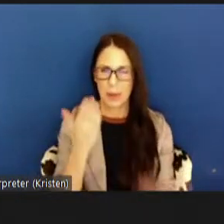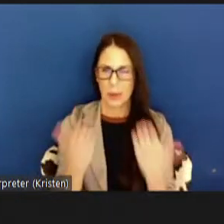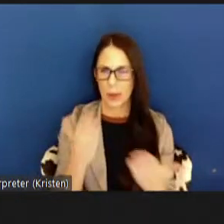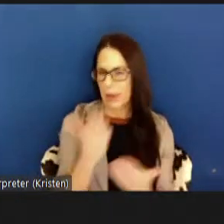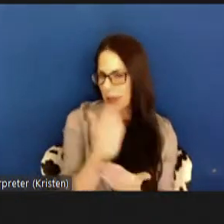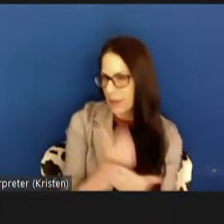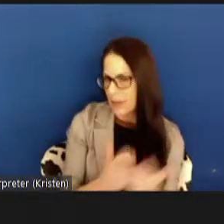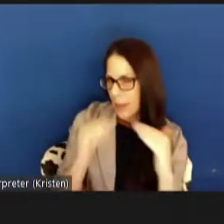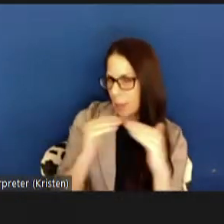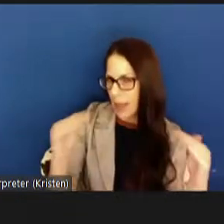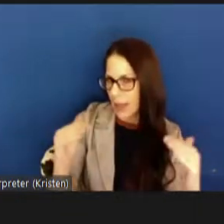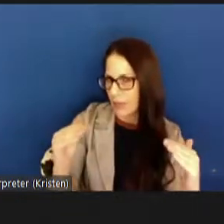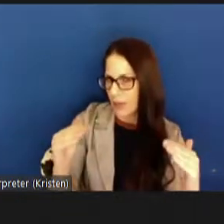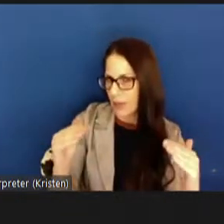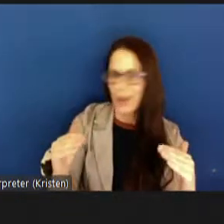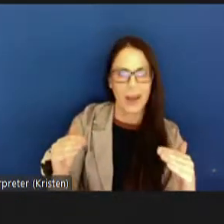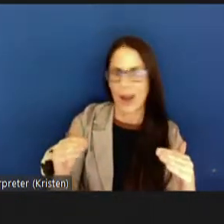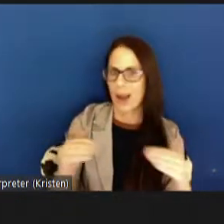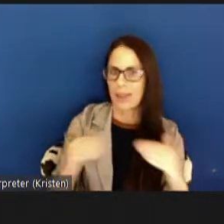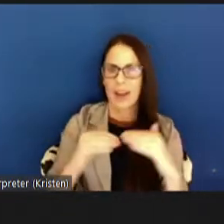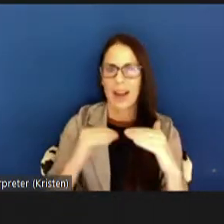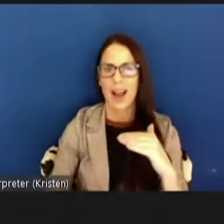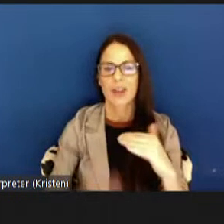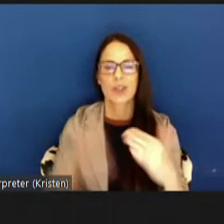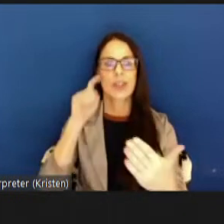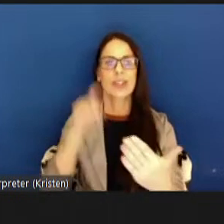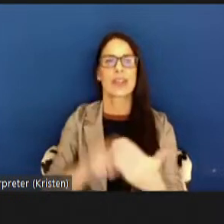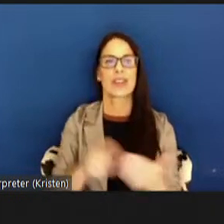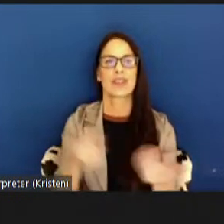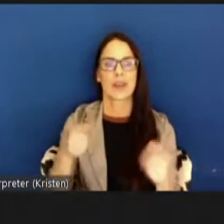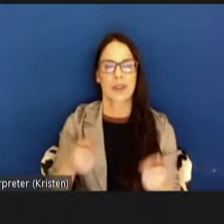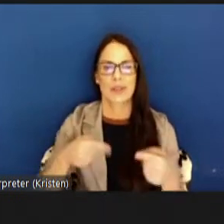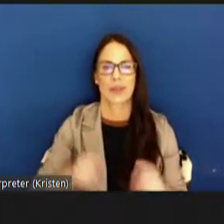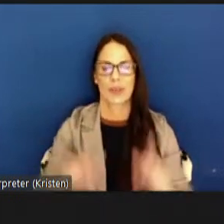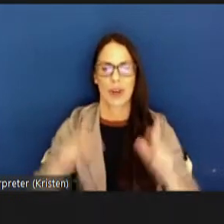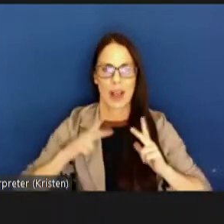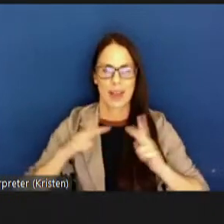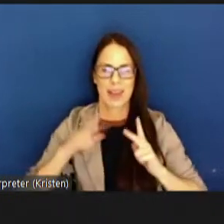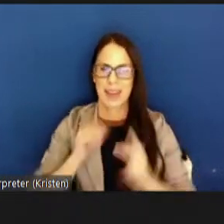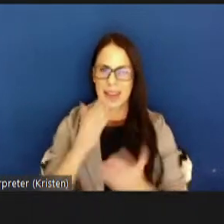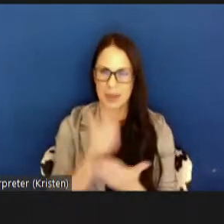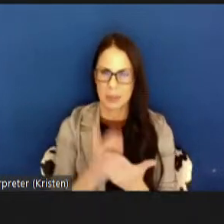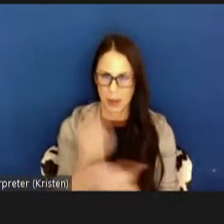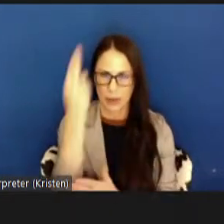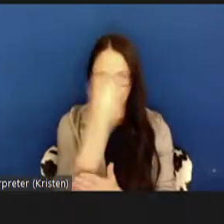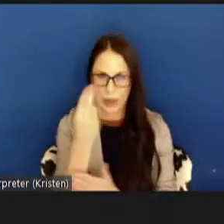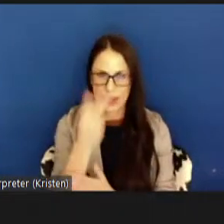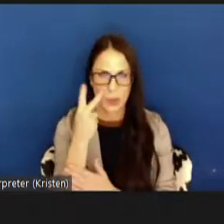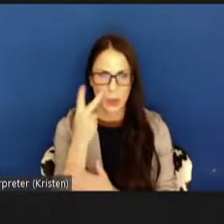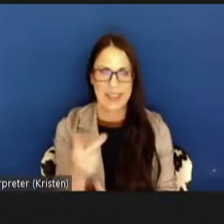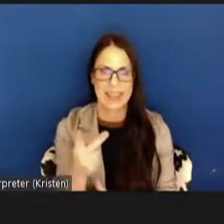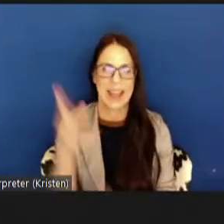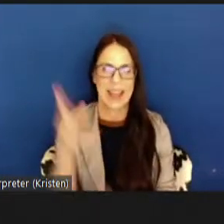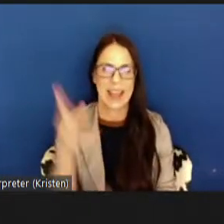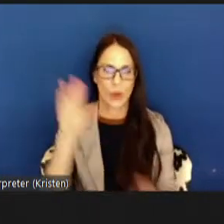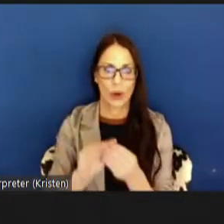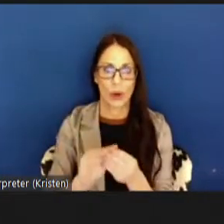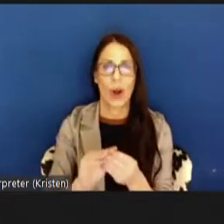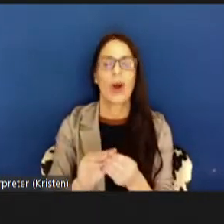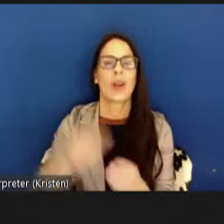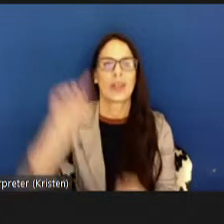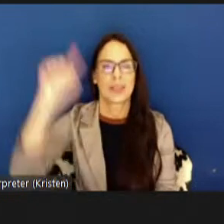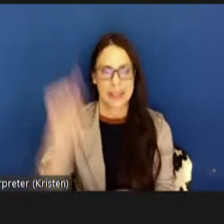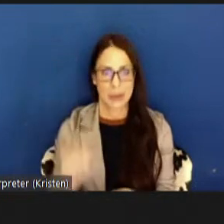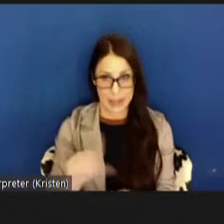of under detection that occurs over holidays. So that's part of the reason that we see an overall decrease in cases around